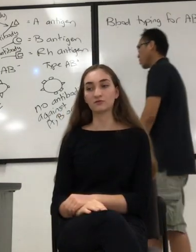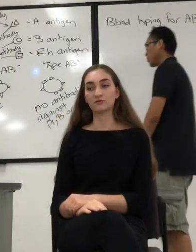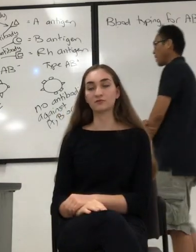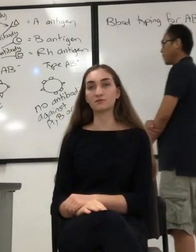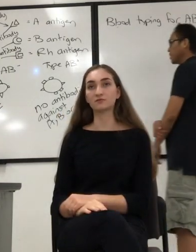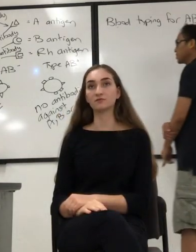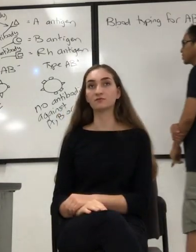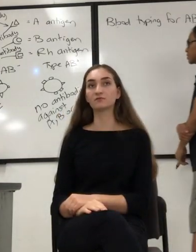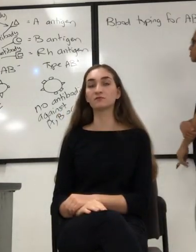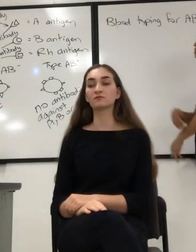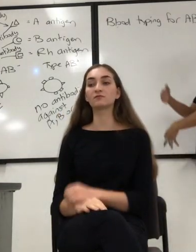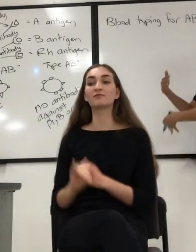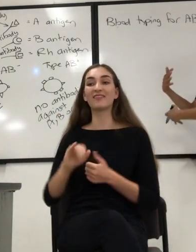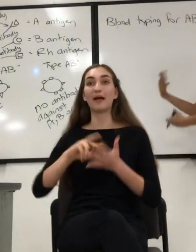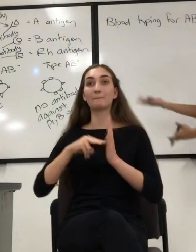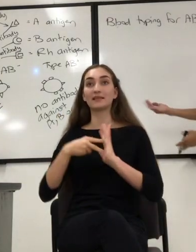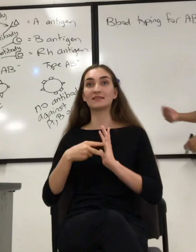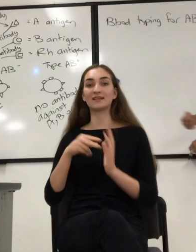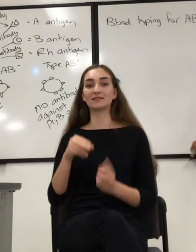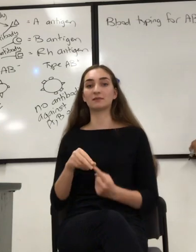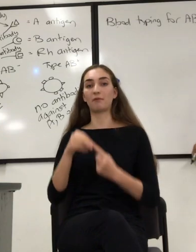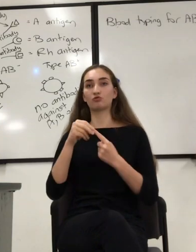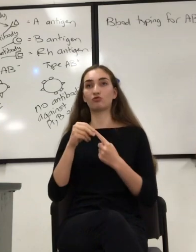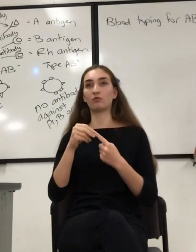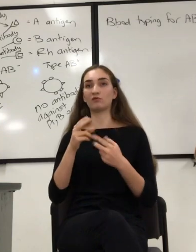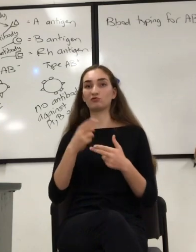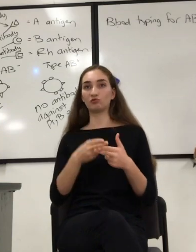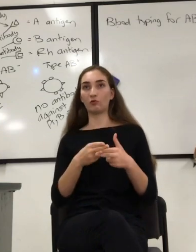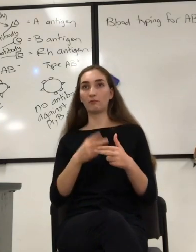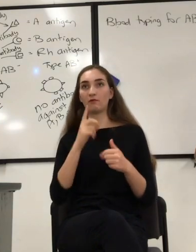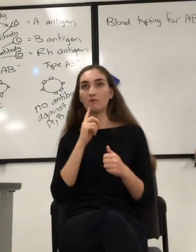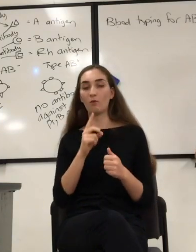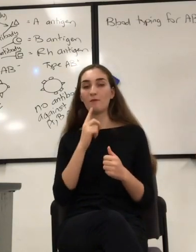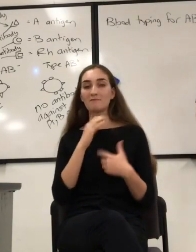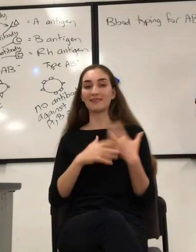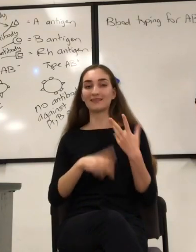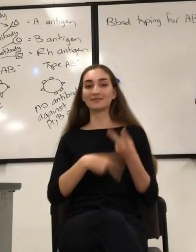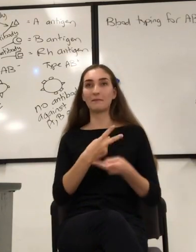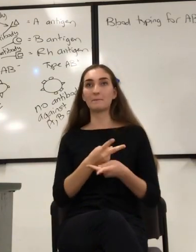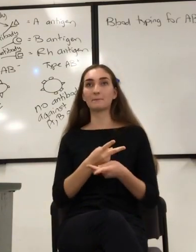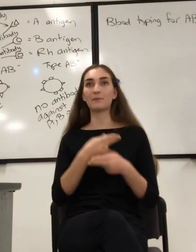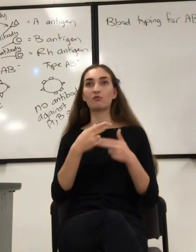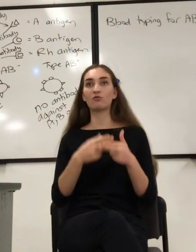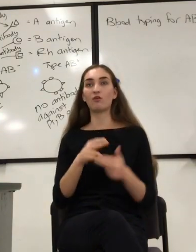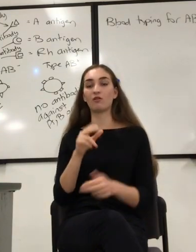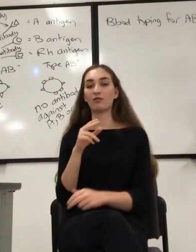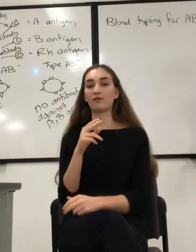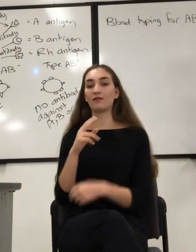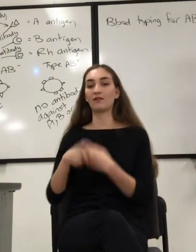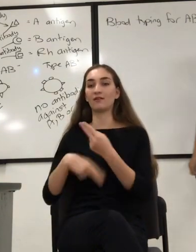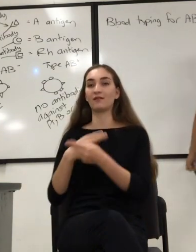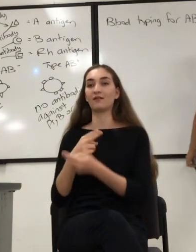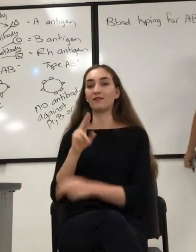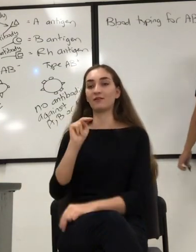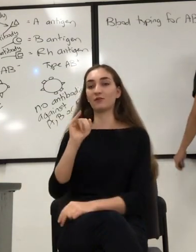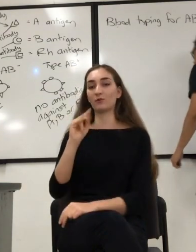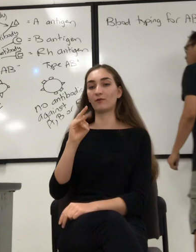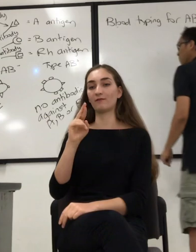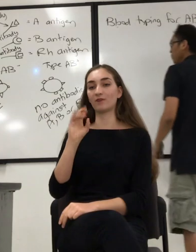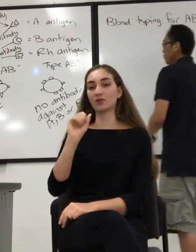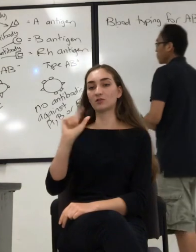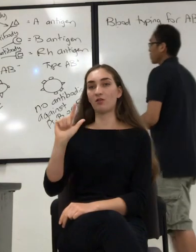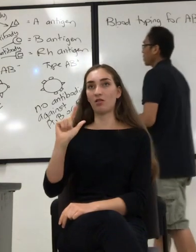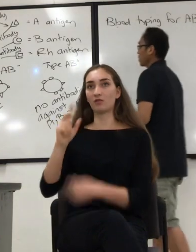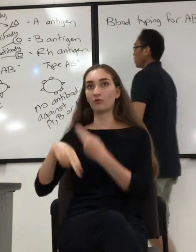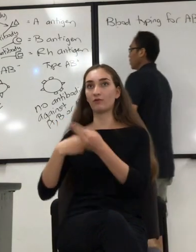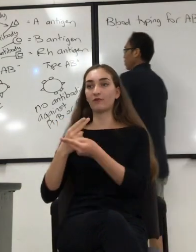Rh. So what that means is there's a special term for this blood type. They call them the universal recipient. And maybe you've heard of that.